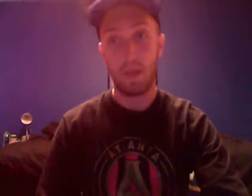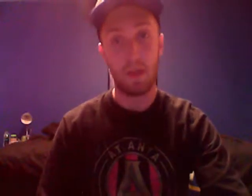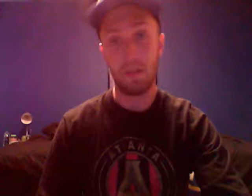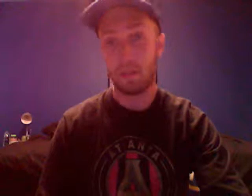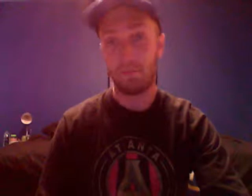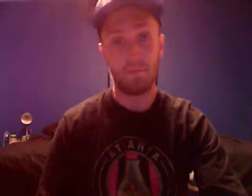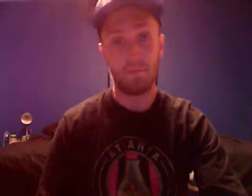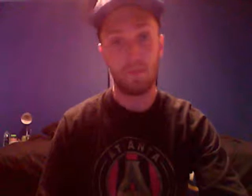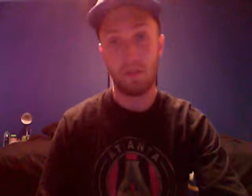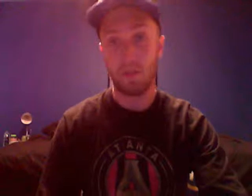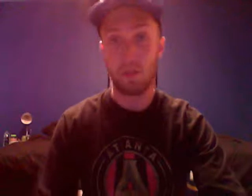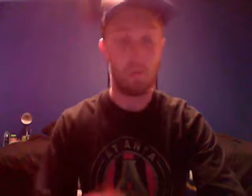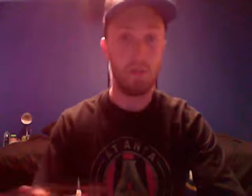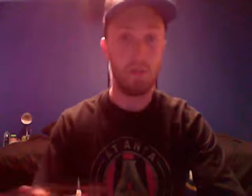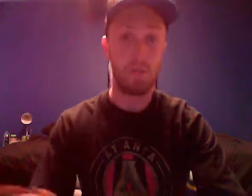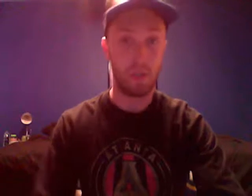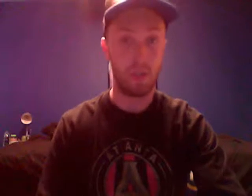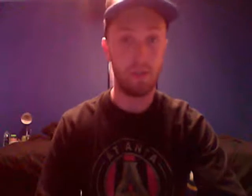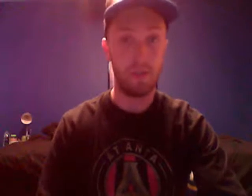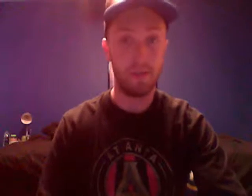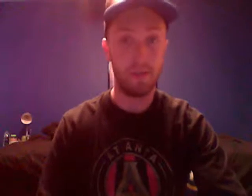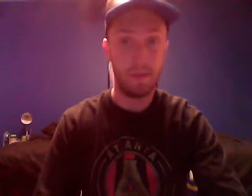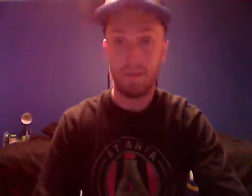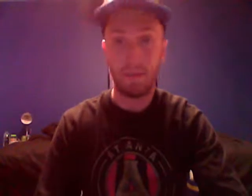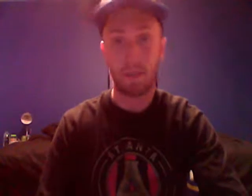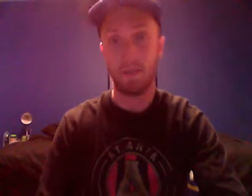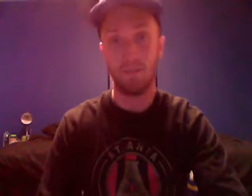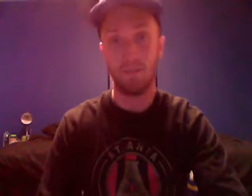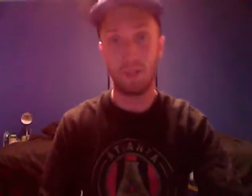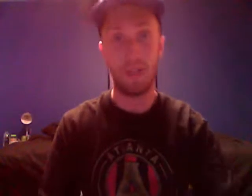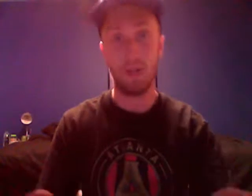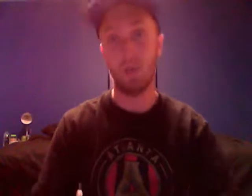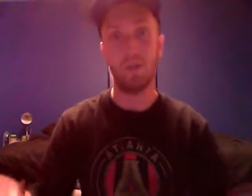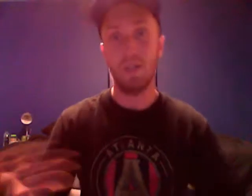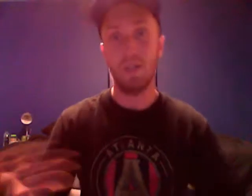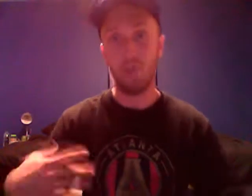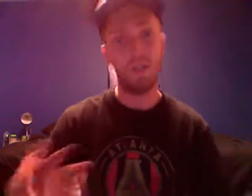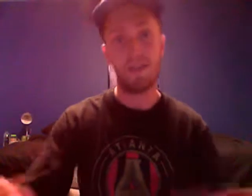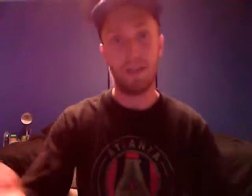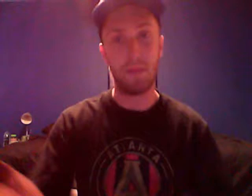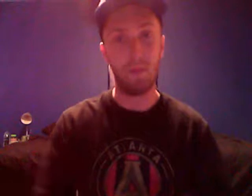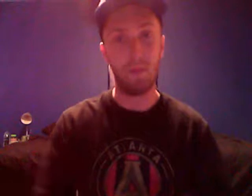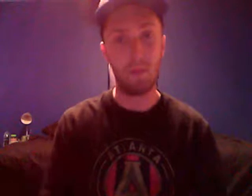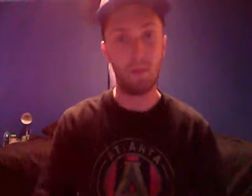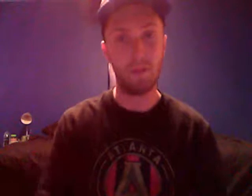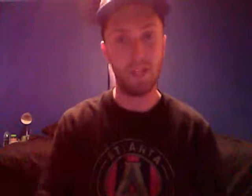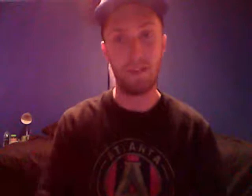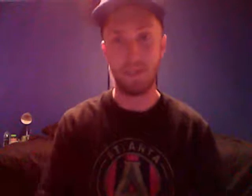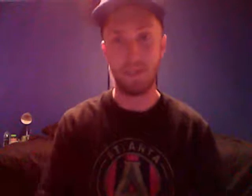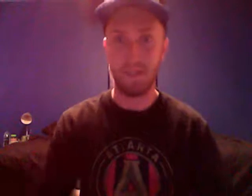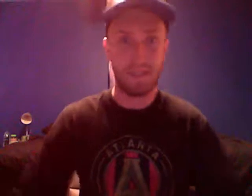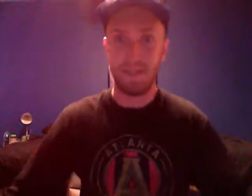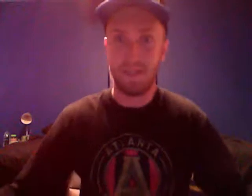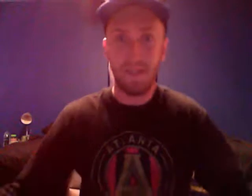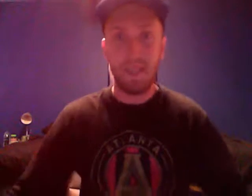I just... The first goal, not much you can do about it. You know, I'm not going to say, oh, you need to stop that 1-on-1 challenge. I mean, it's